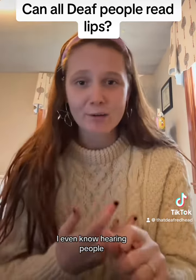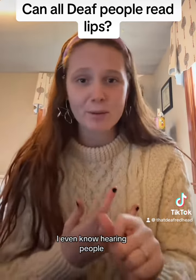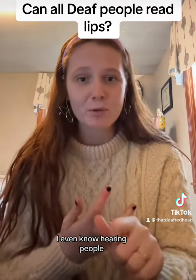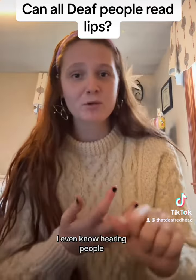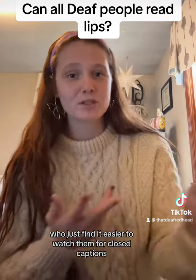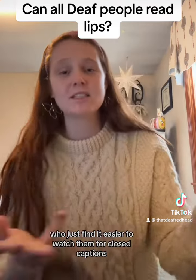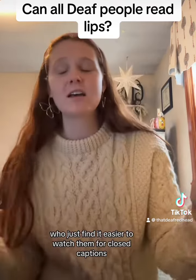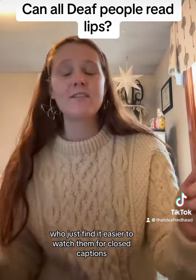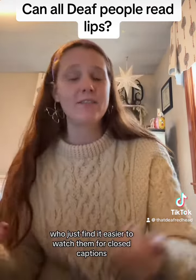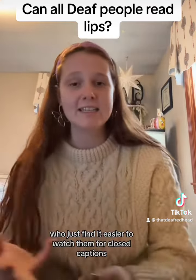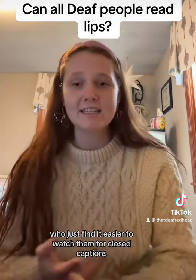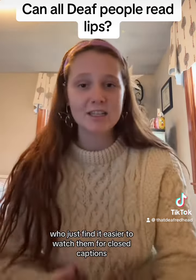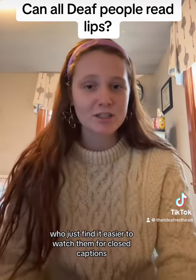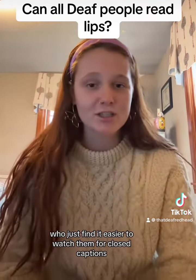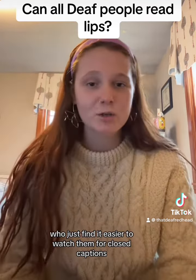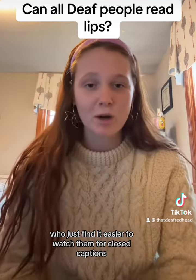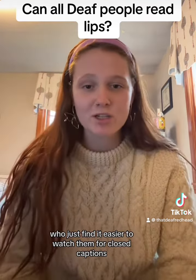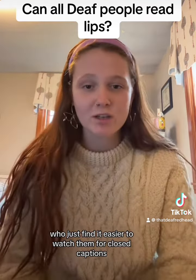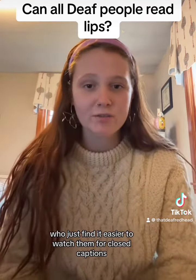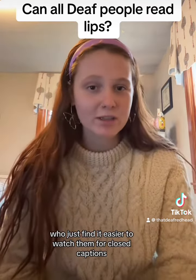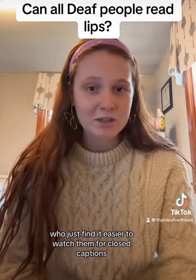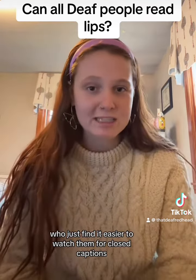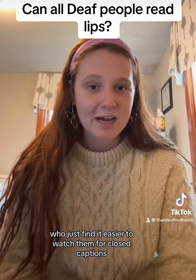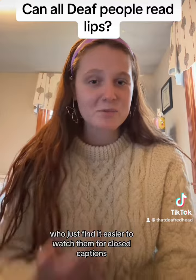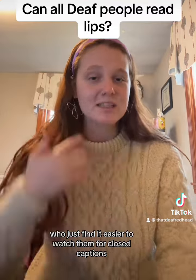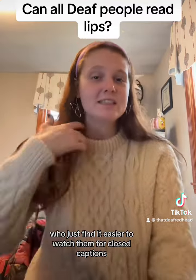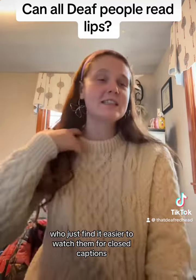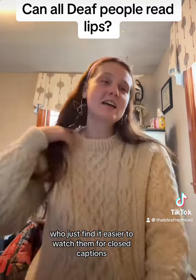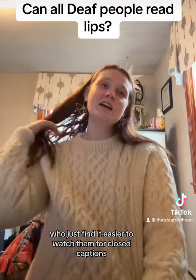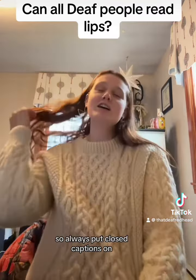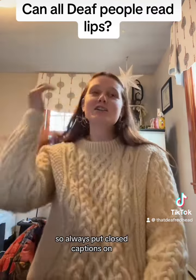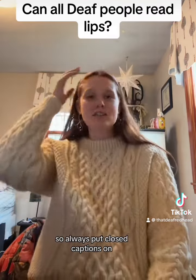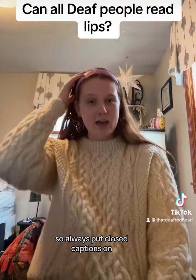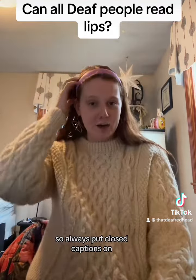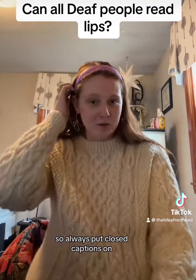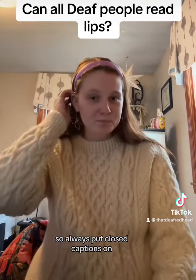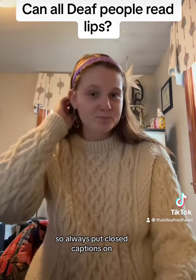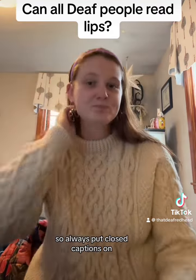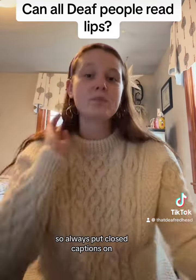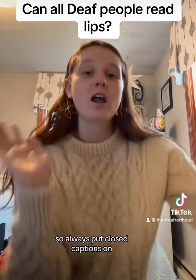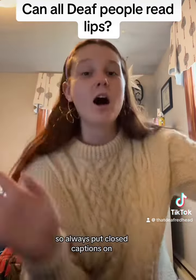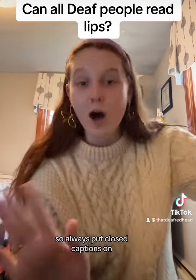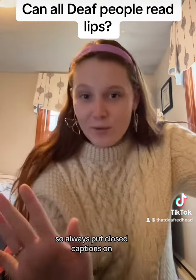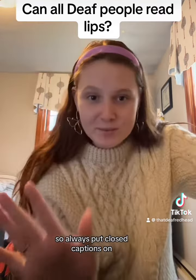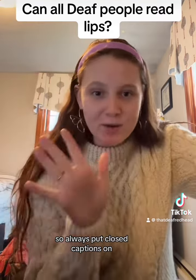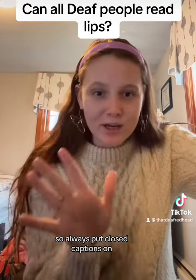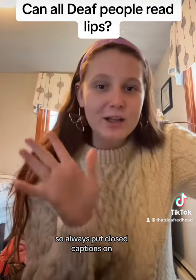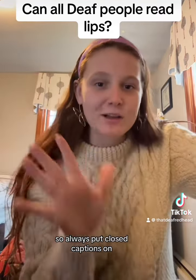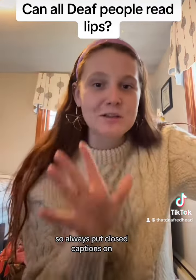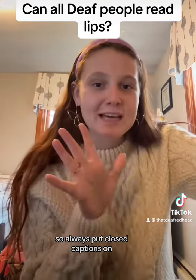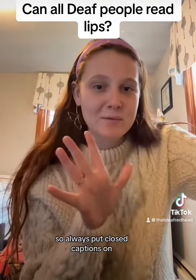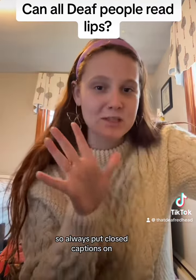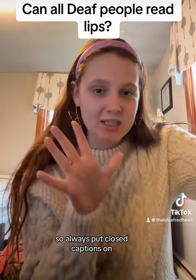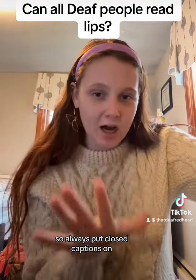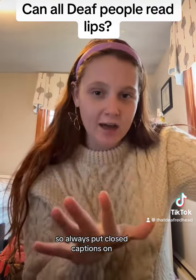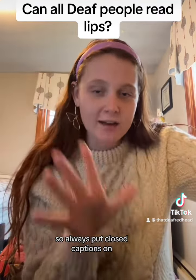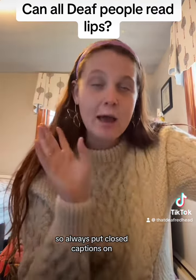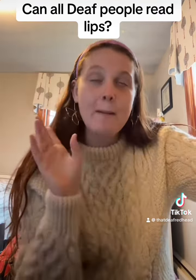people who just find it easier to watch stuff with closed captions. So, always put closed captions on.